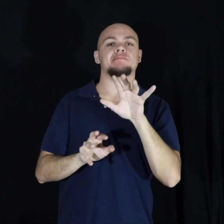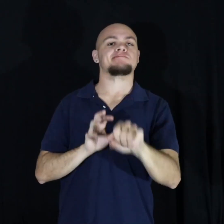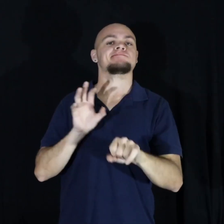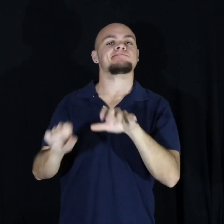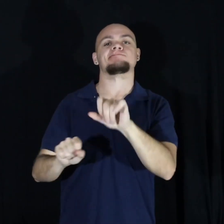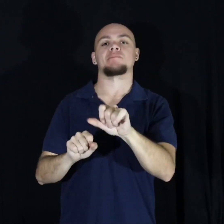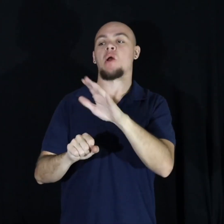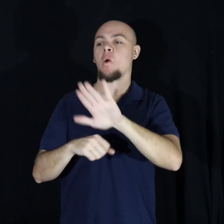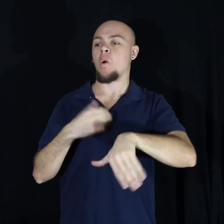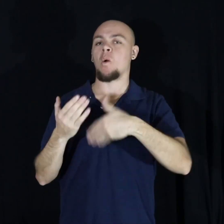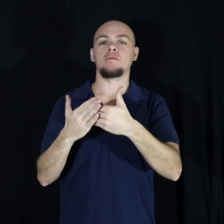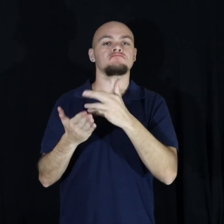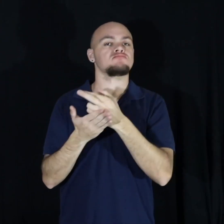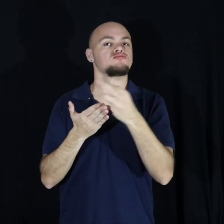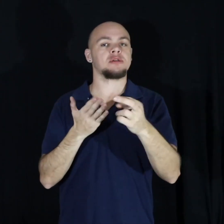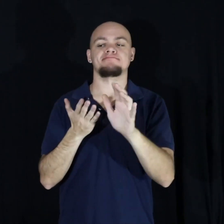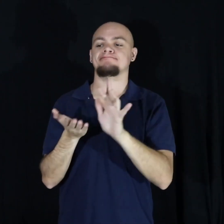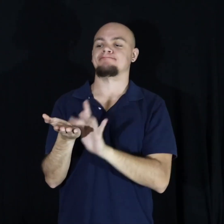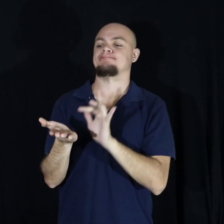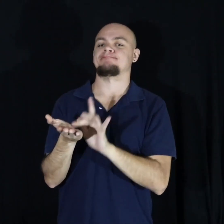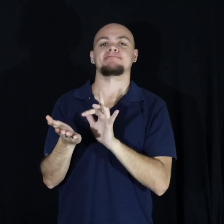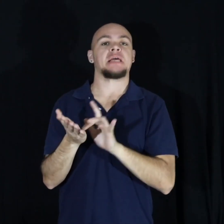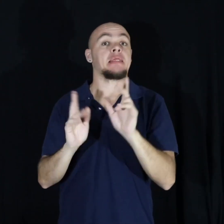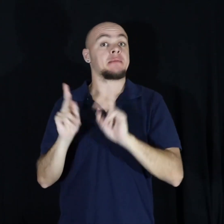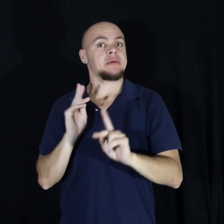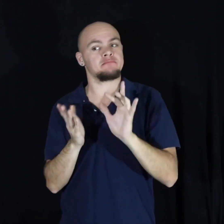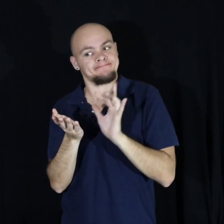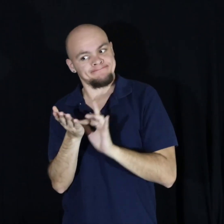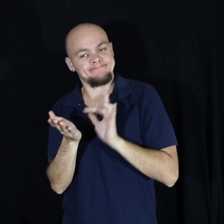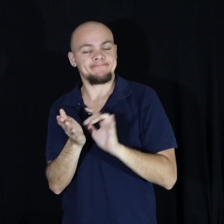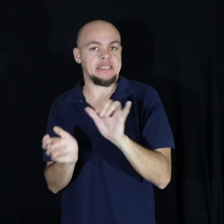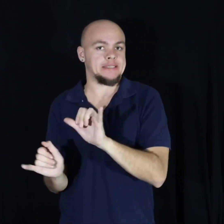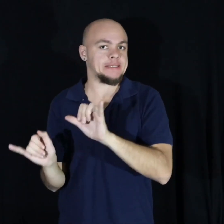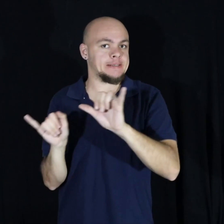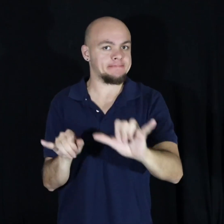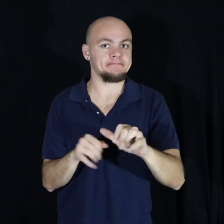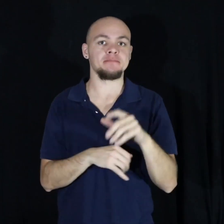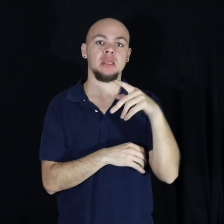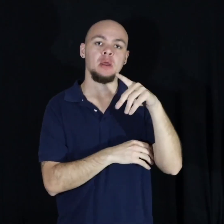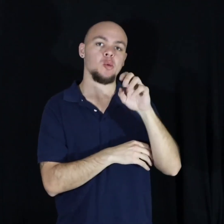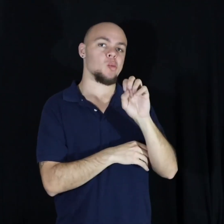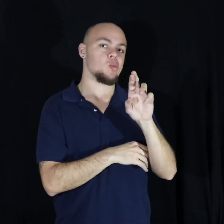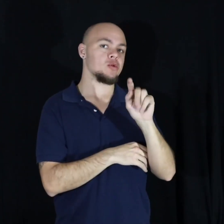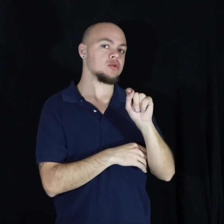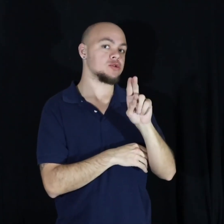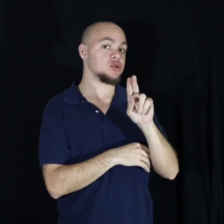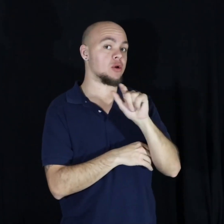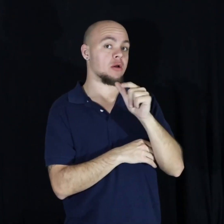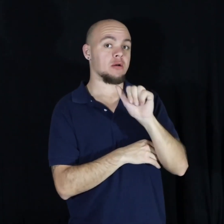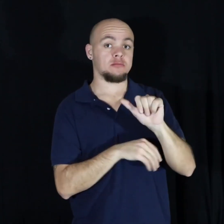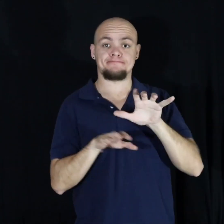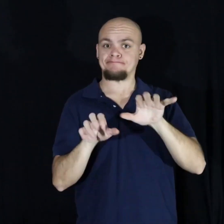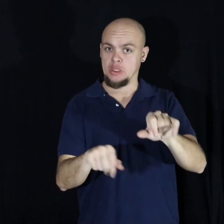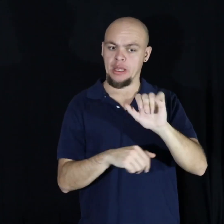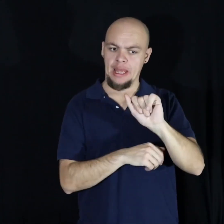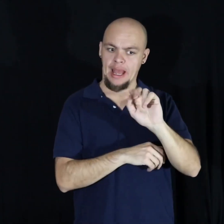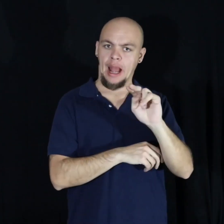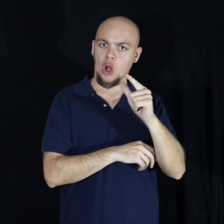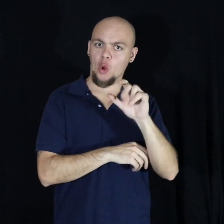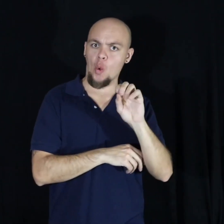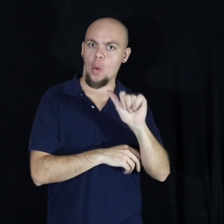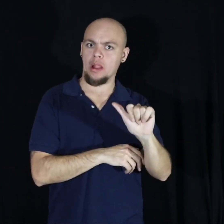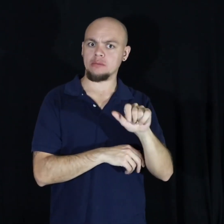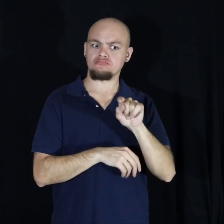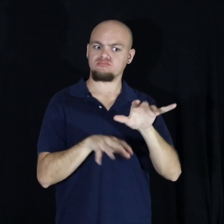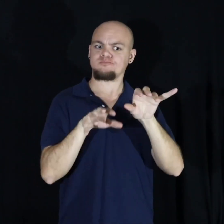natural resources and the people of their country. After Portugal colonized Angola, they were unable